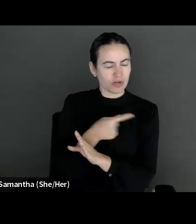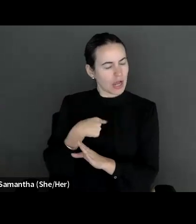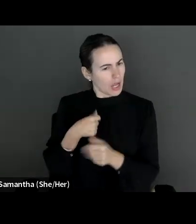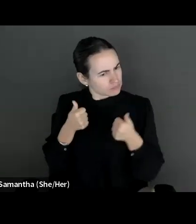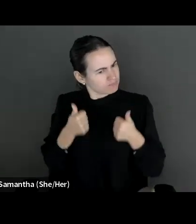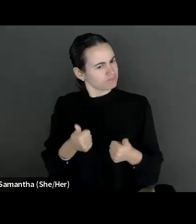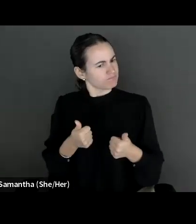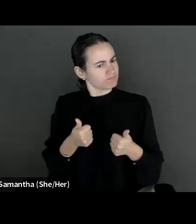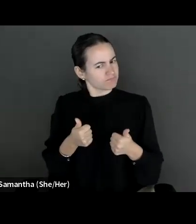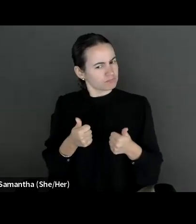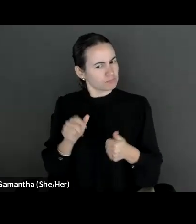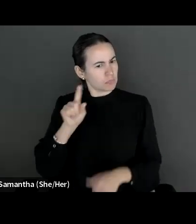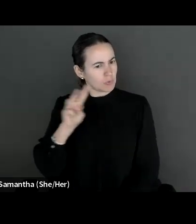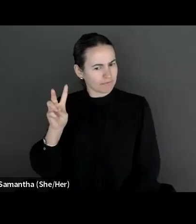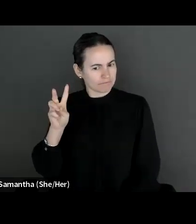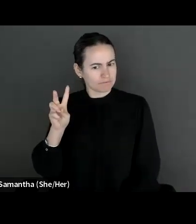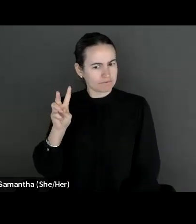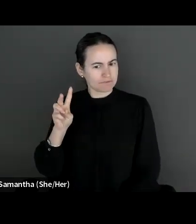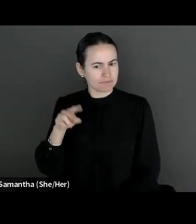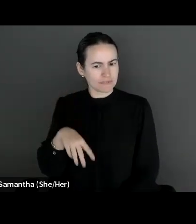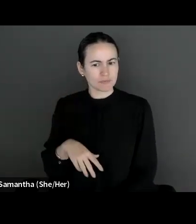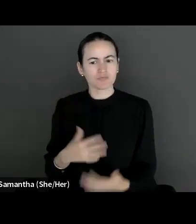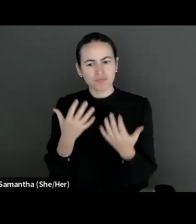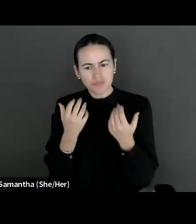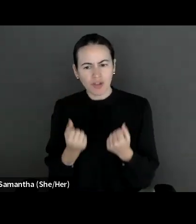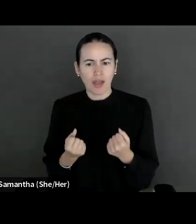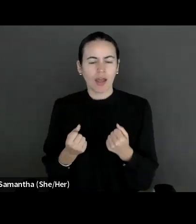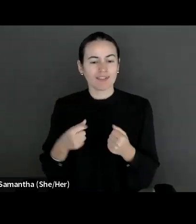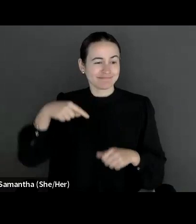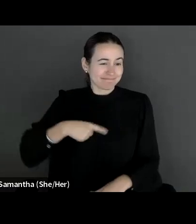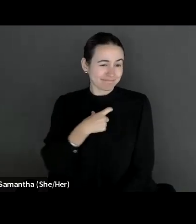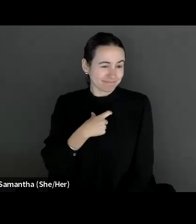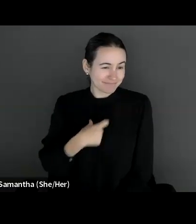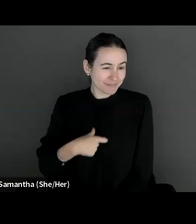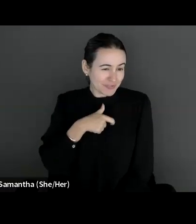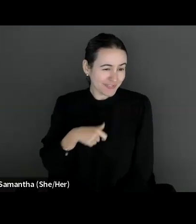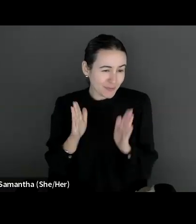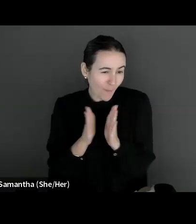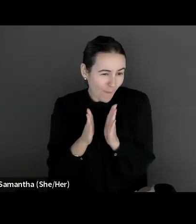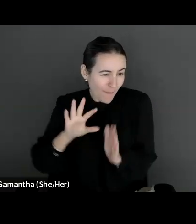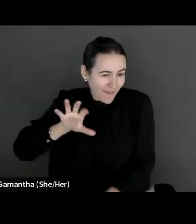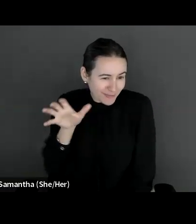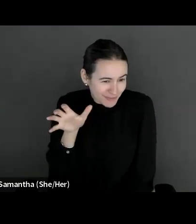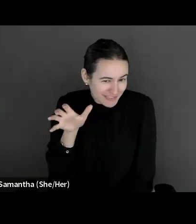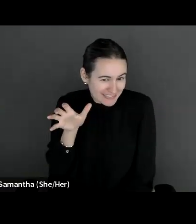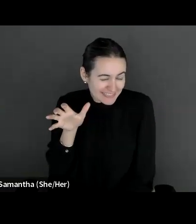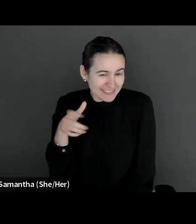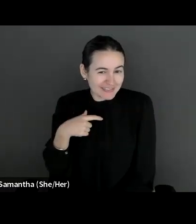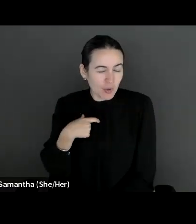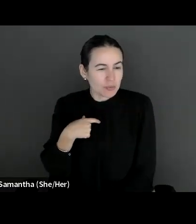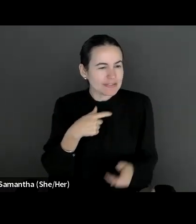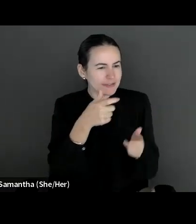in Switzerland, we have 3 different sign language, and Switzerland itself is a quite small country. So we were able to recruit Deaf L1